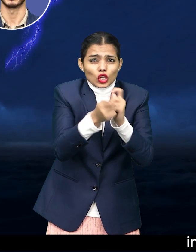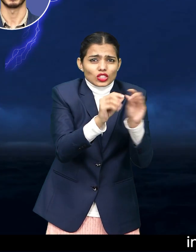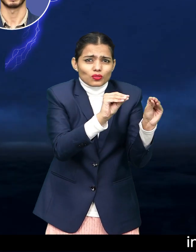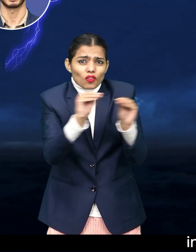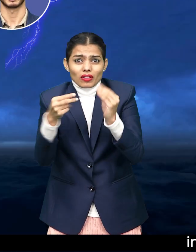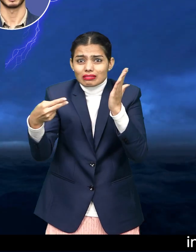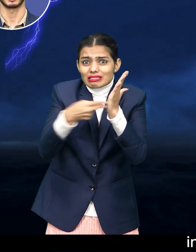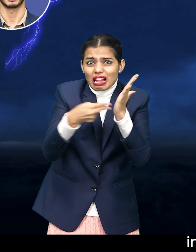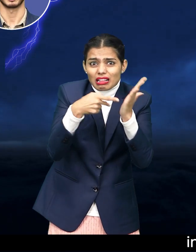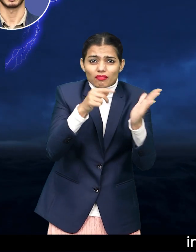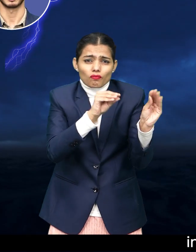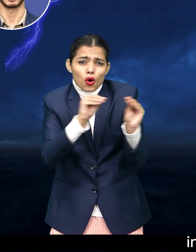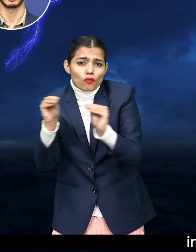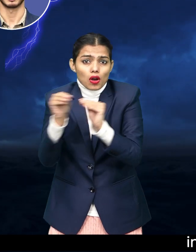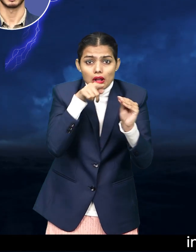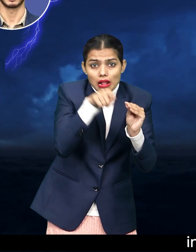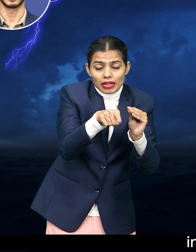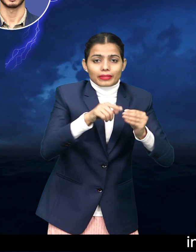atmosphere.